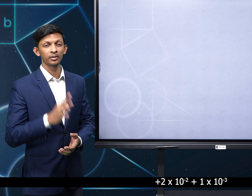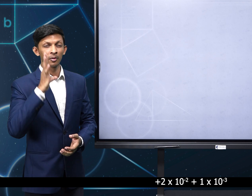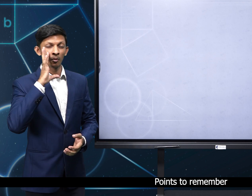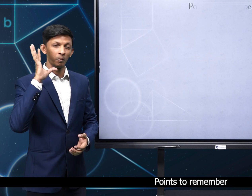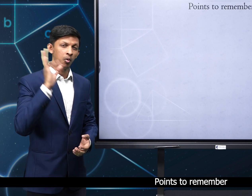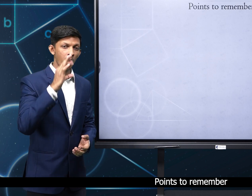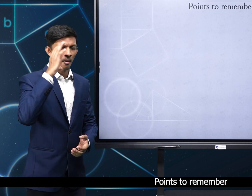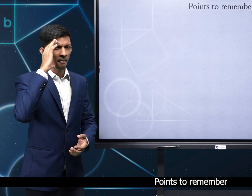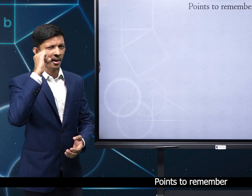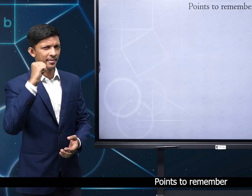Points to remember.